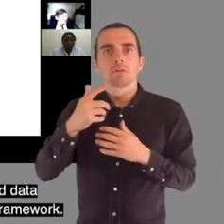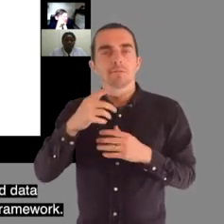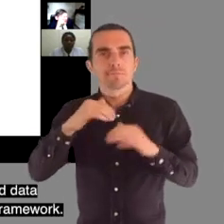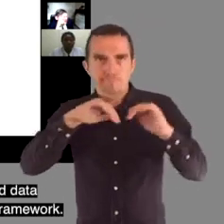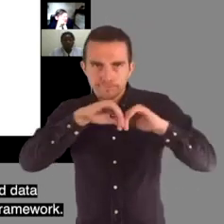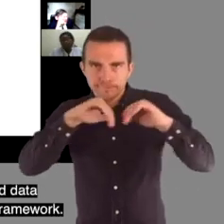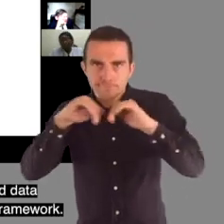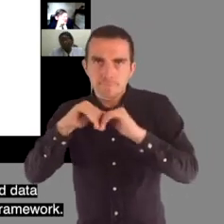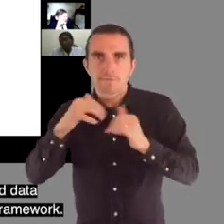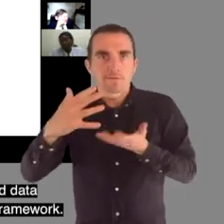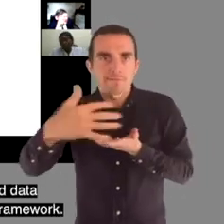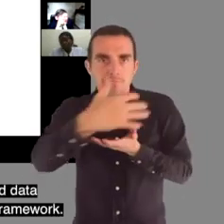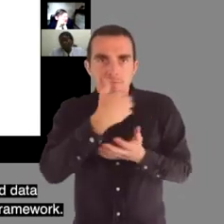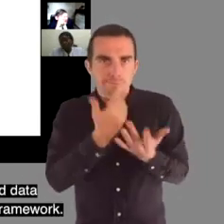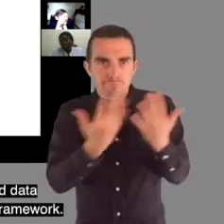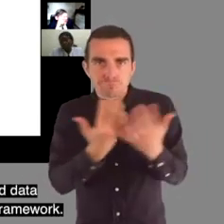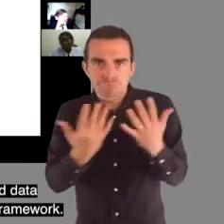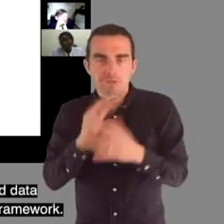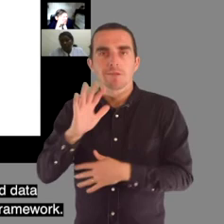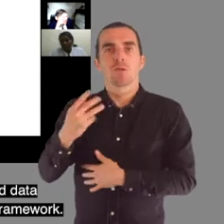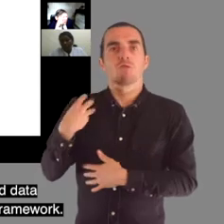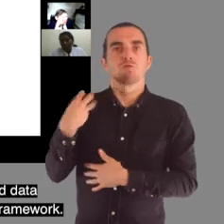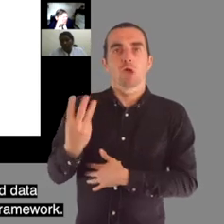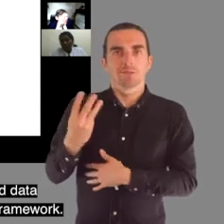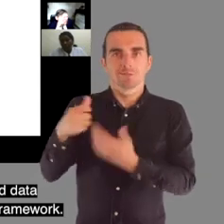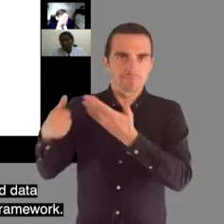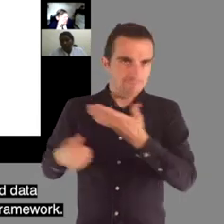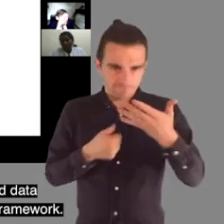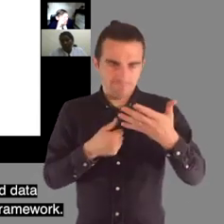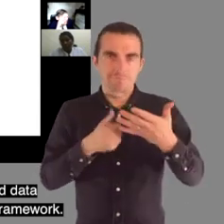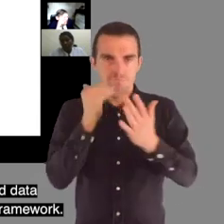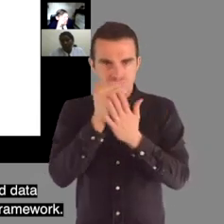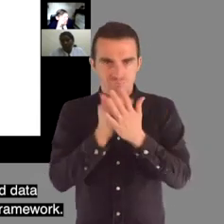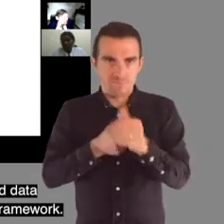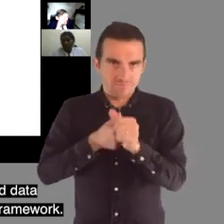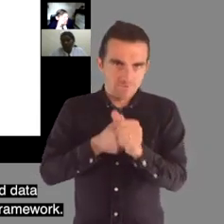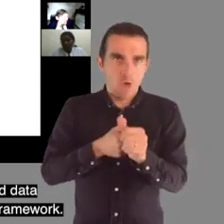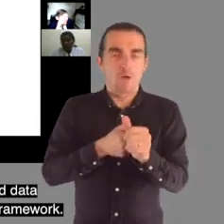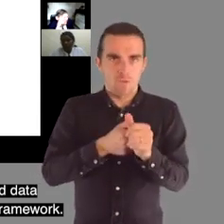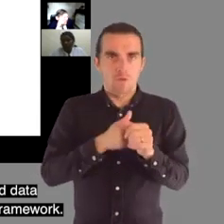Regularly gather disaggregated data based on the Washington Group framework.